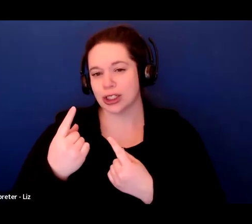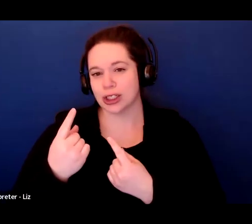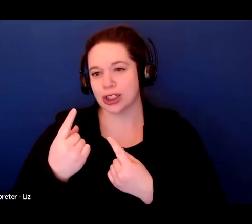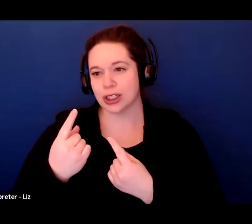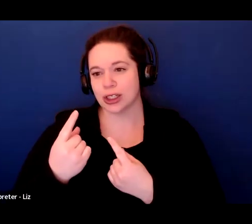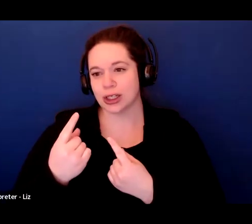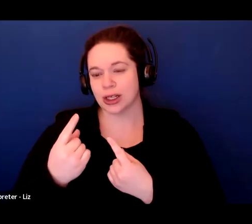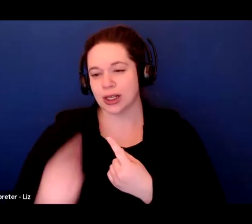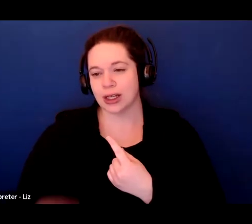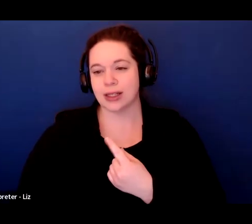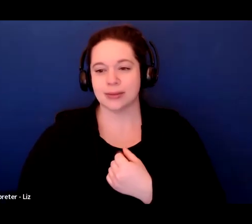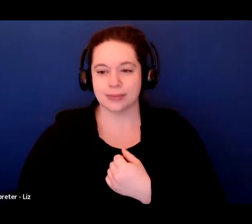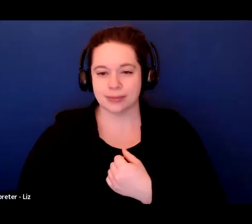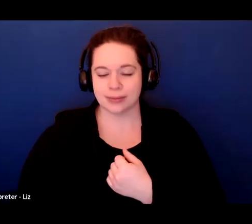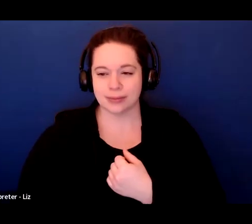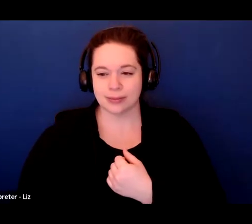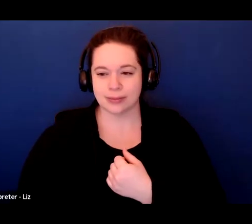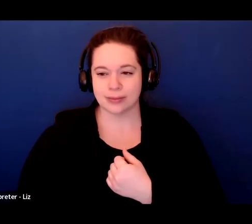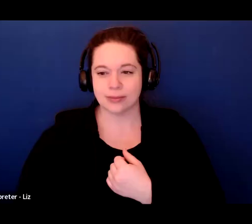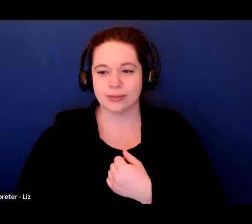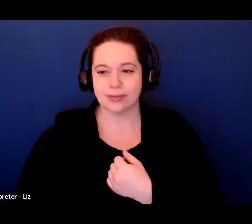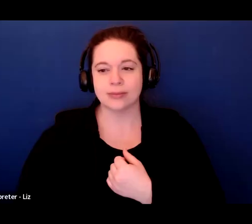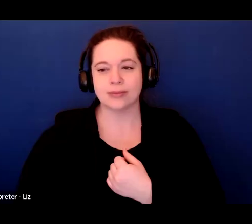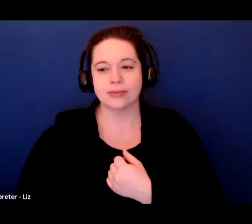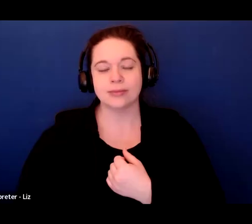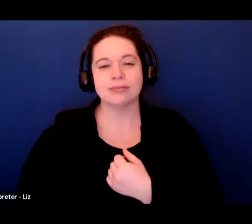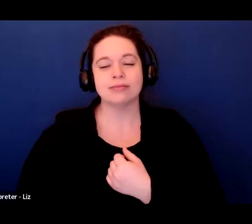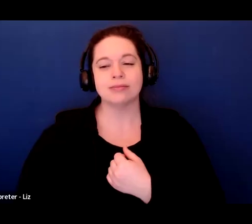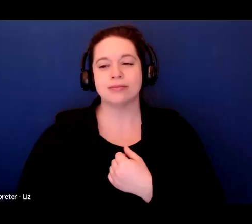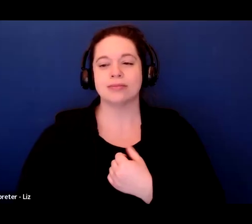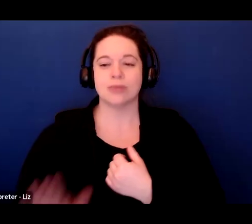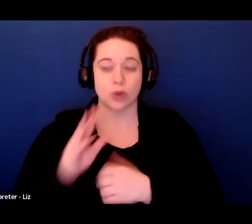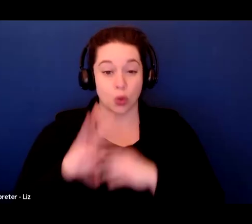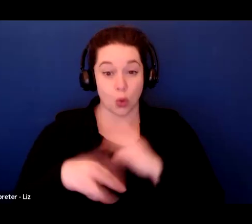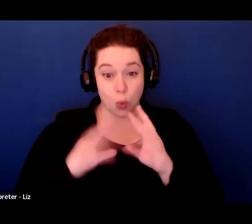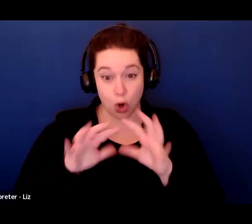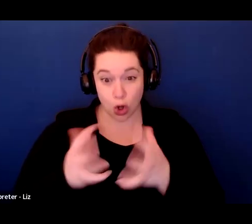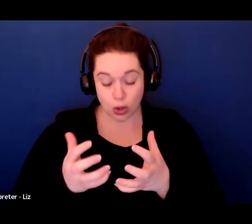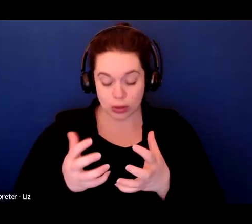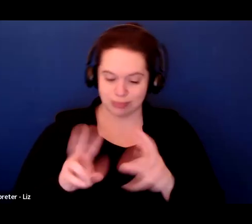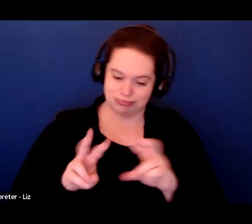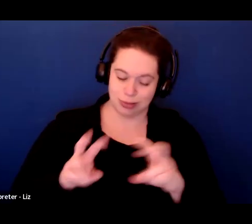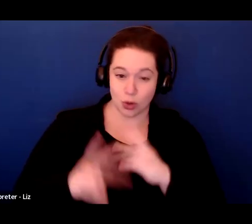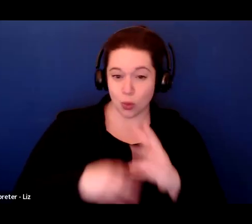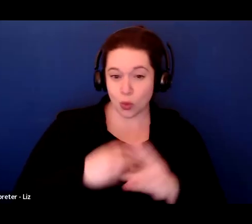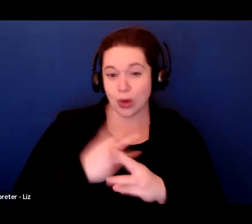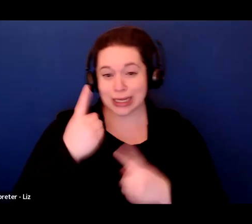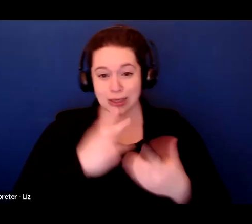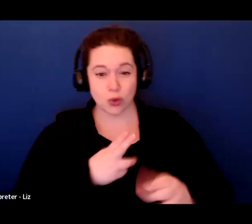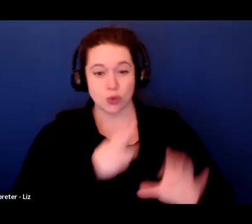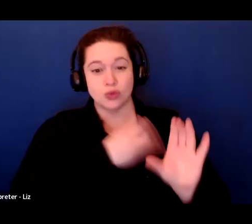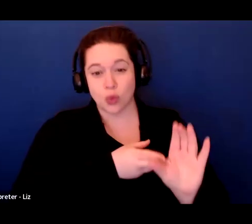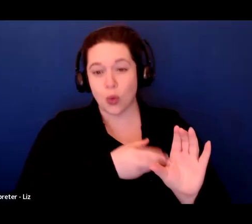what your what your world is like, and you might want to consider joining the peer